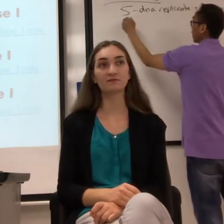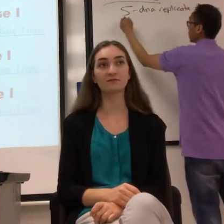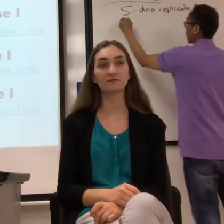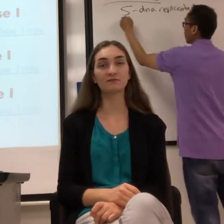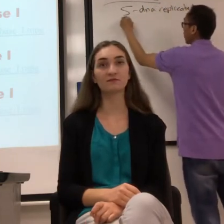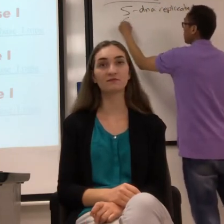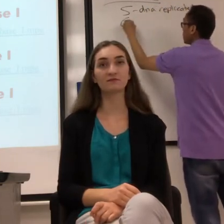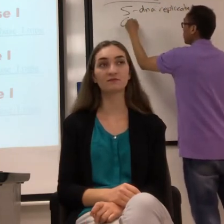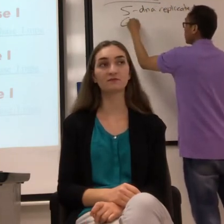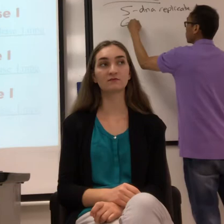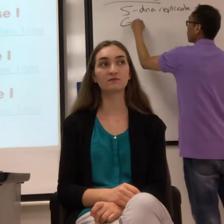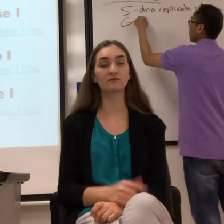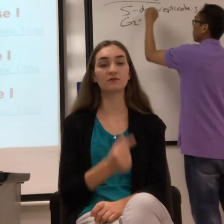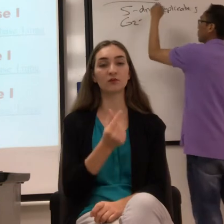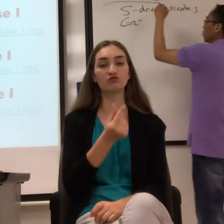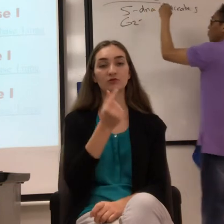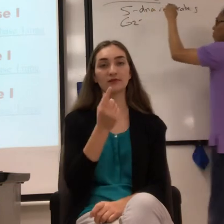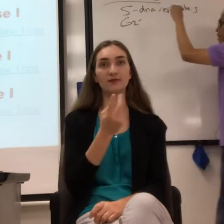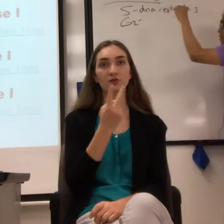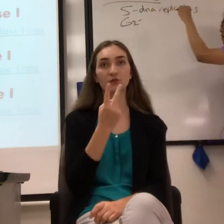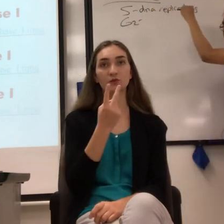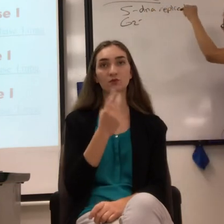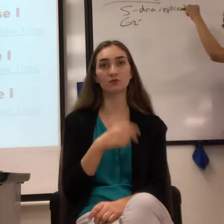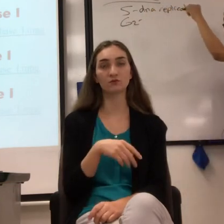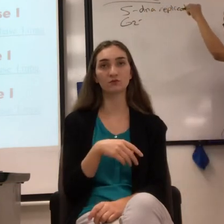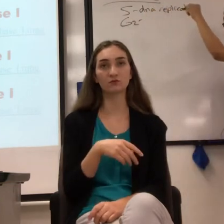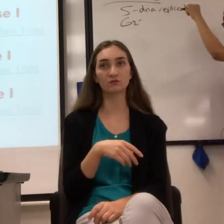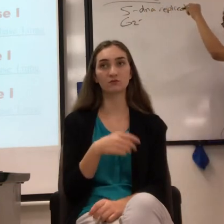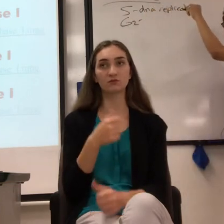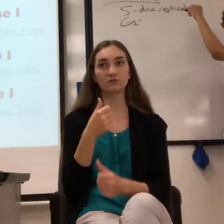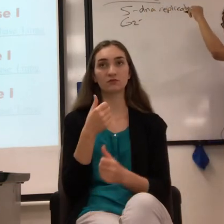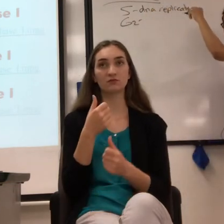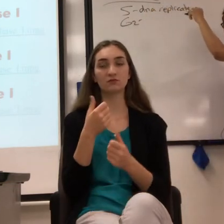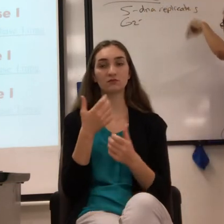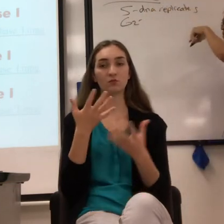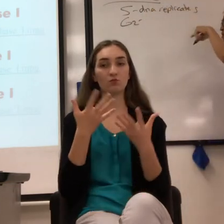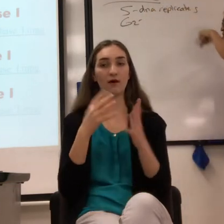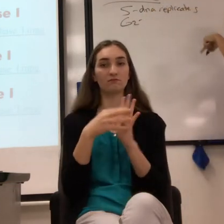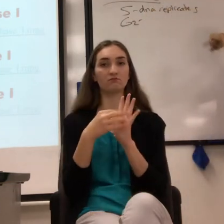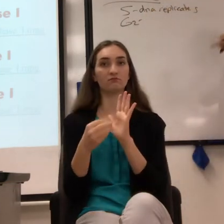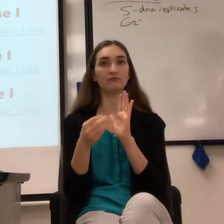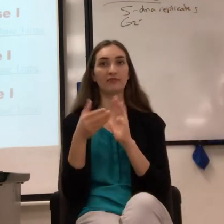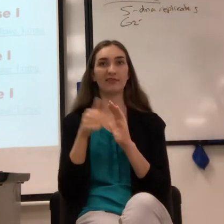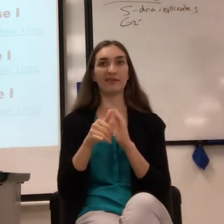The late interphase. Okay, G2. What replicates there?